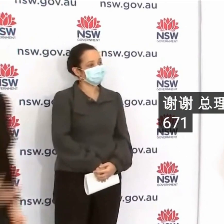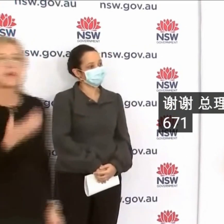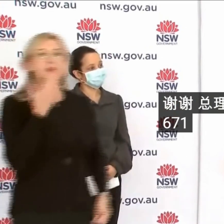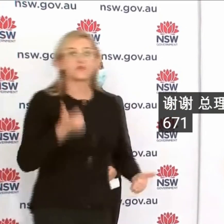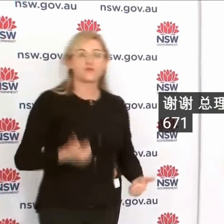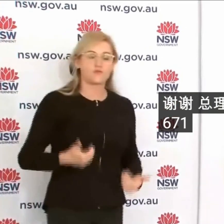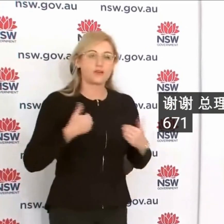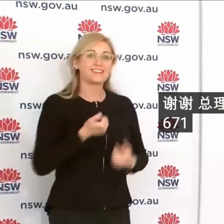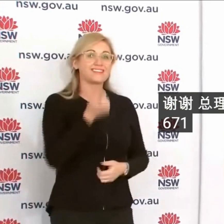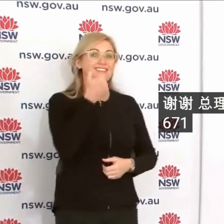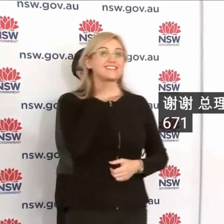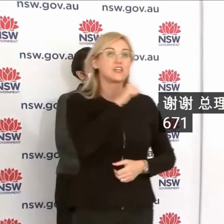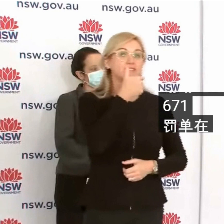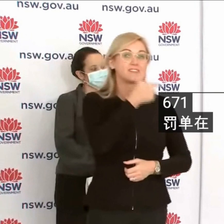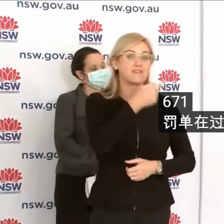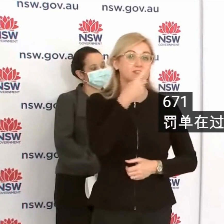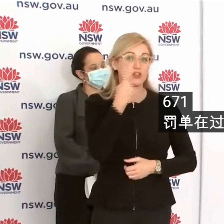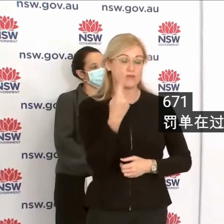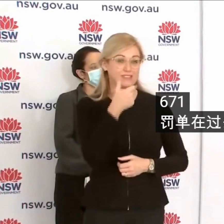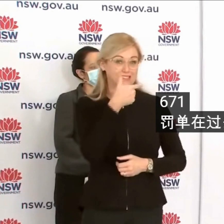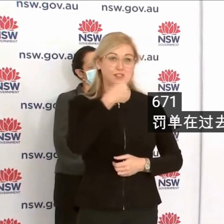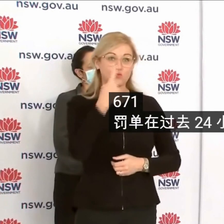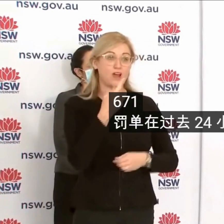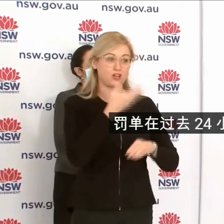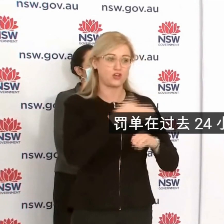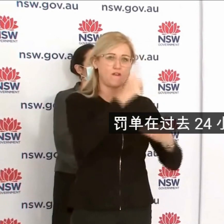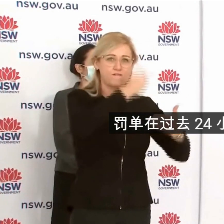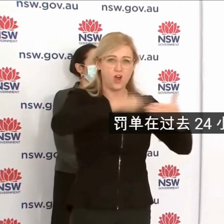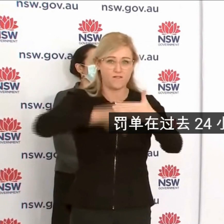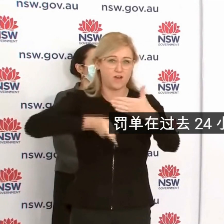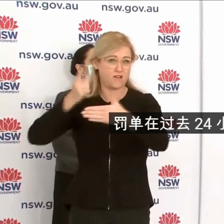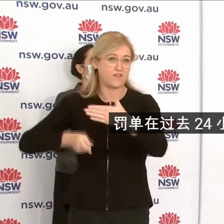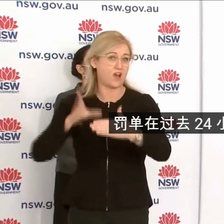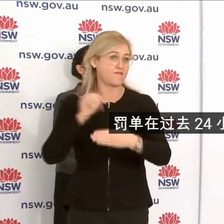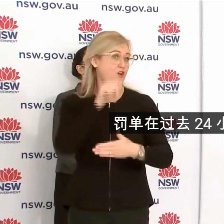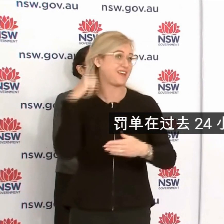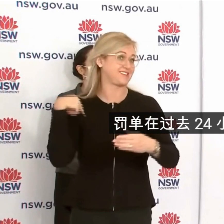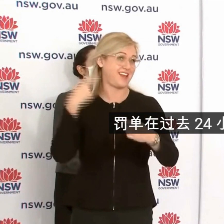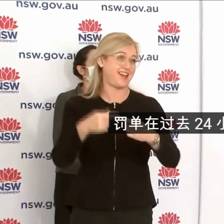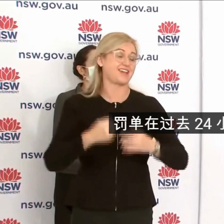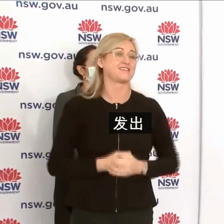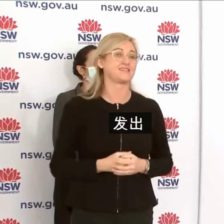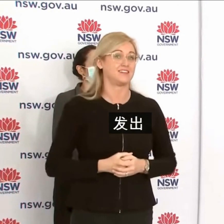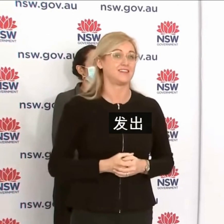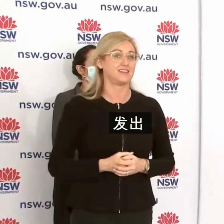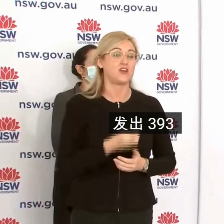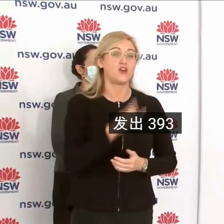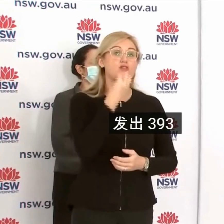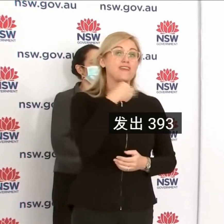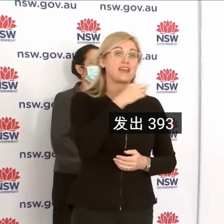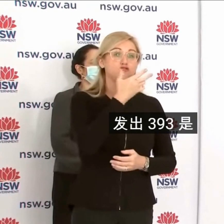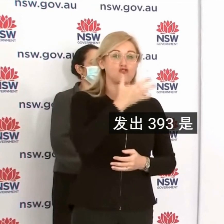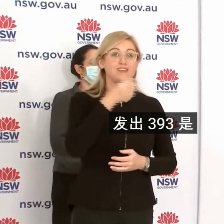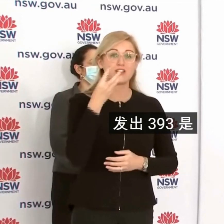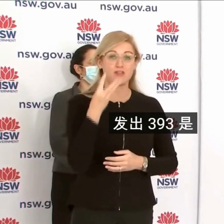671 penalty infringement notices issued right across New South Wales in the last 24 hours. Of note,